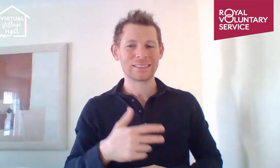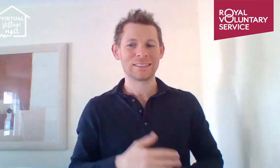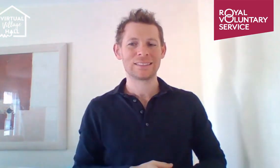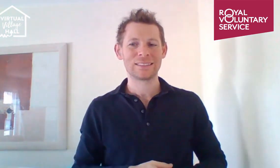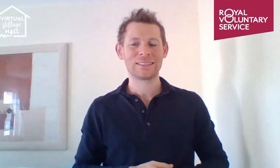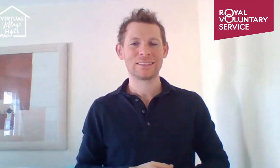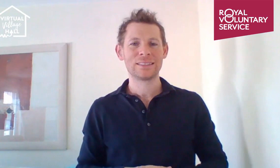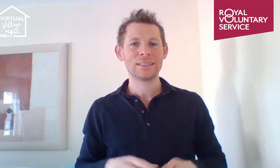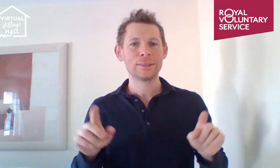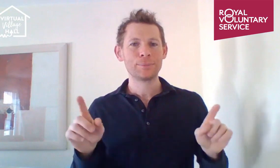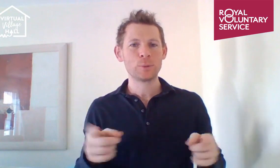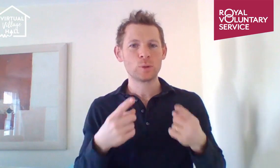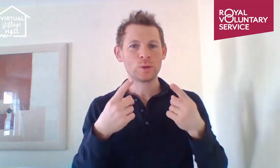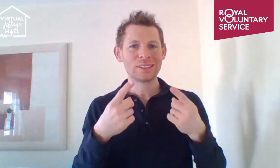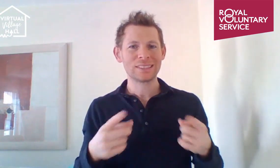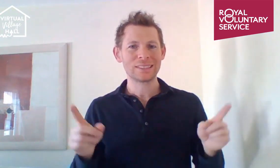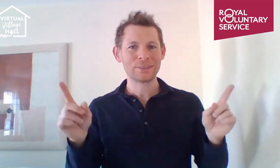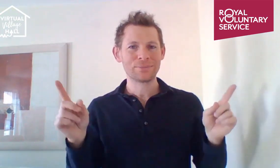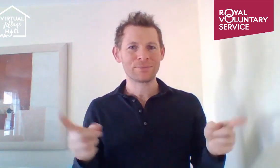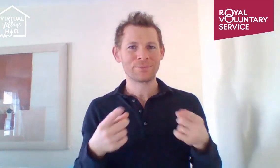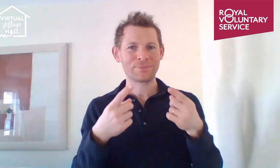Number eight was music.